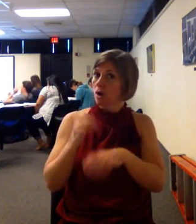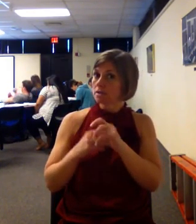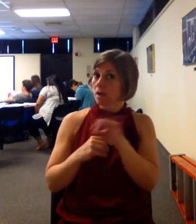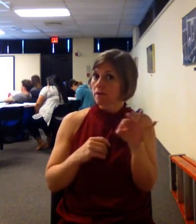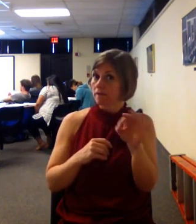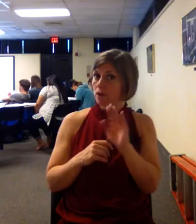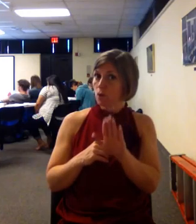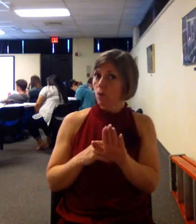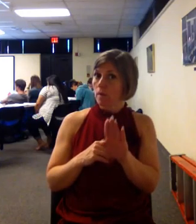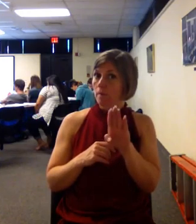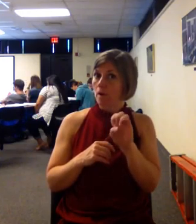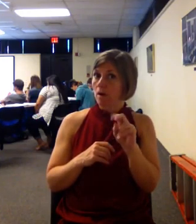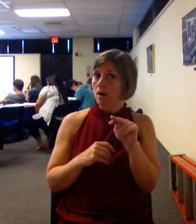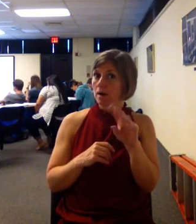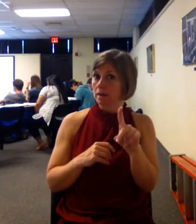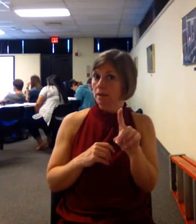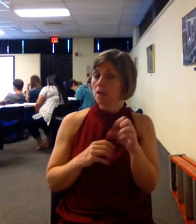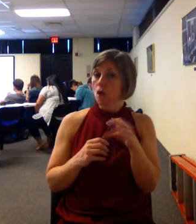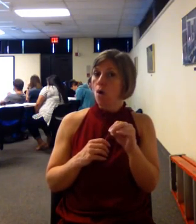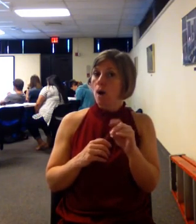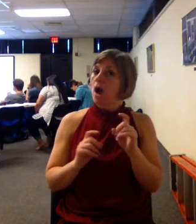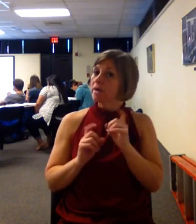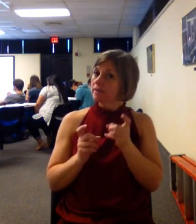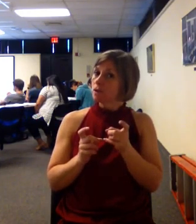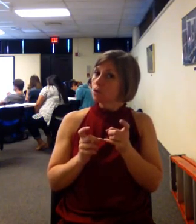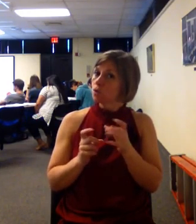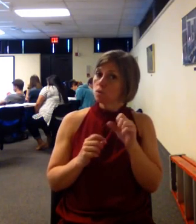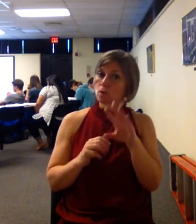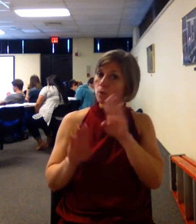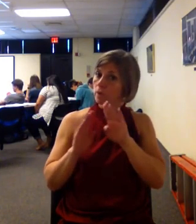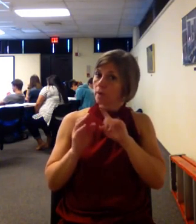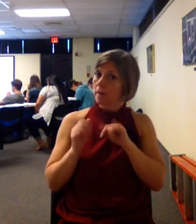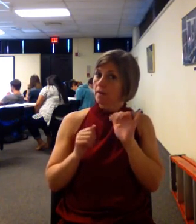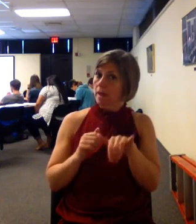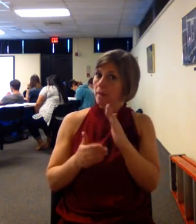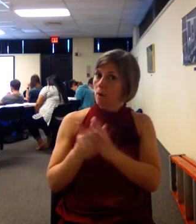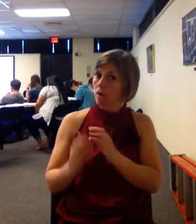your bonds. So I would give that to you. So don't worry about that part. So the 6.8476%